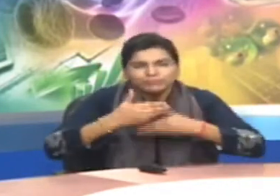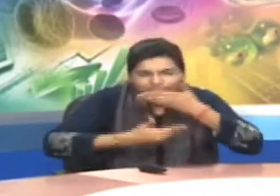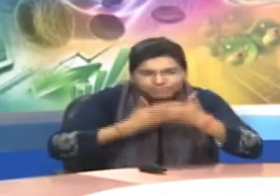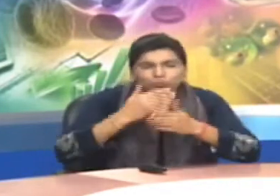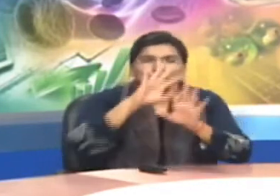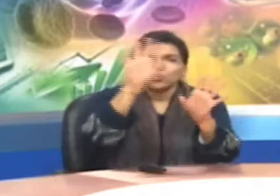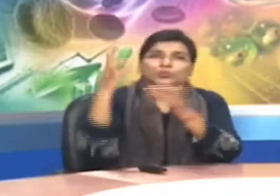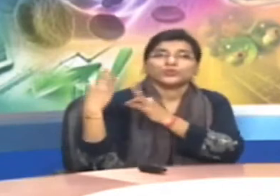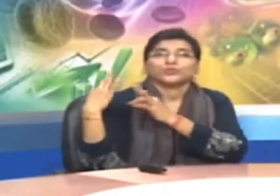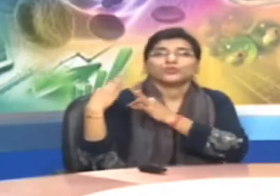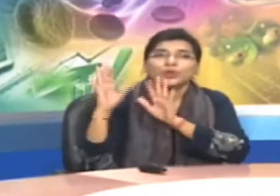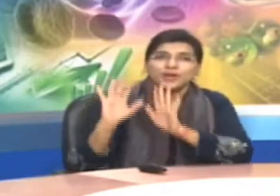He was a great